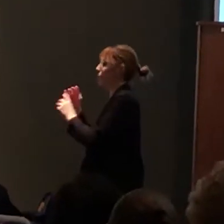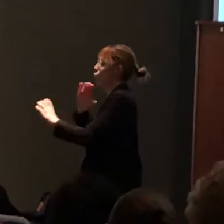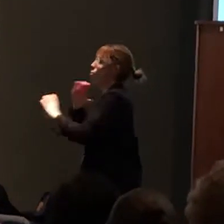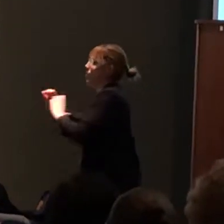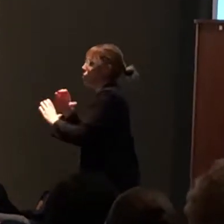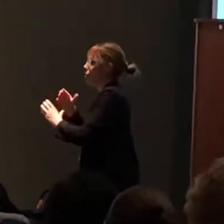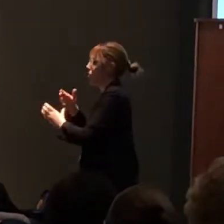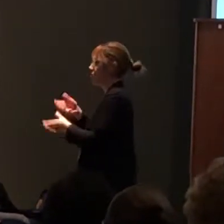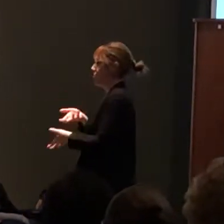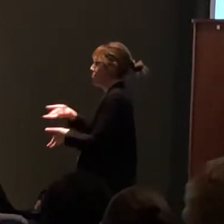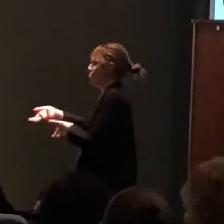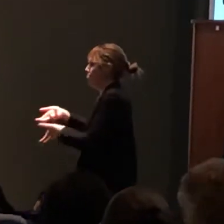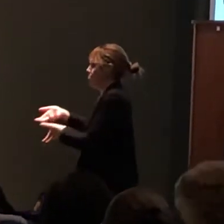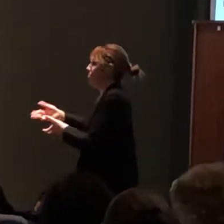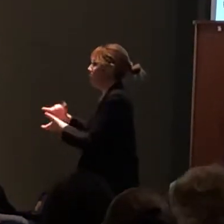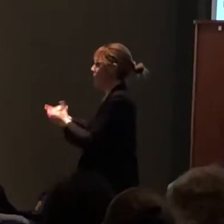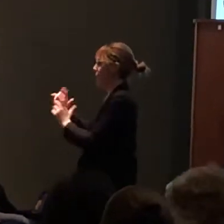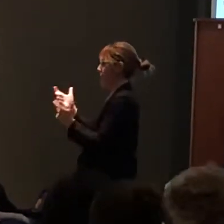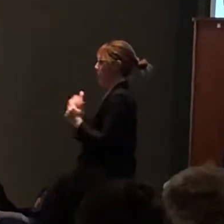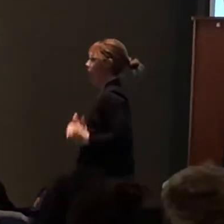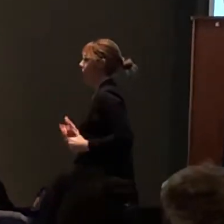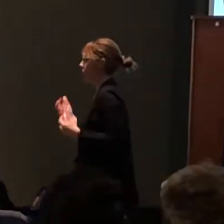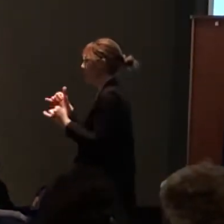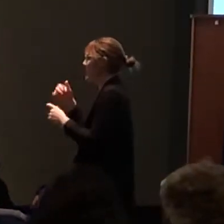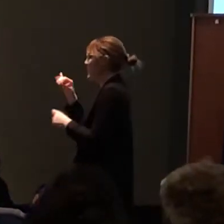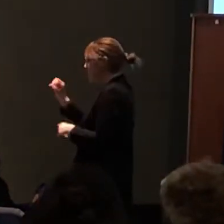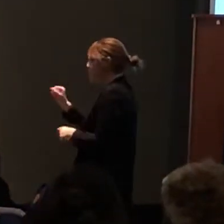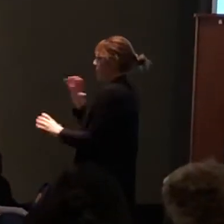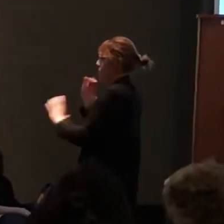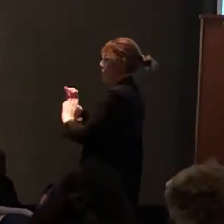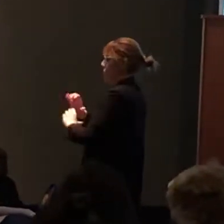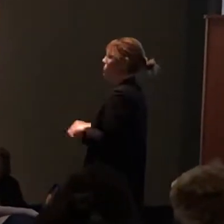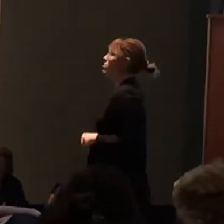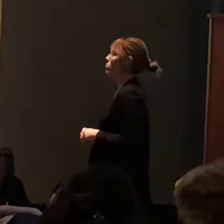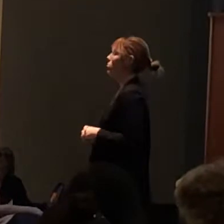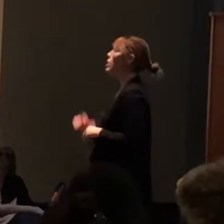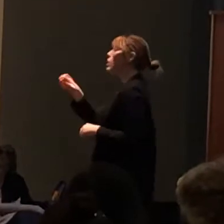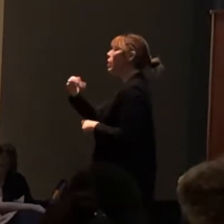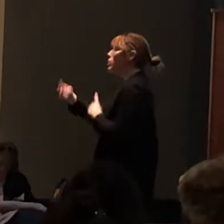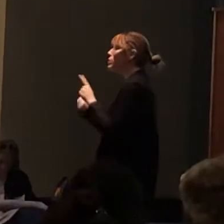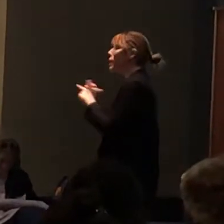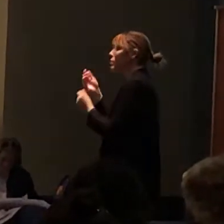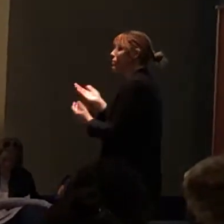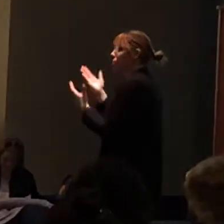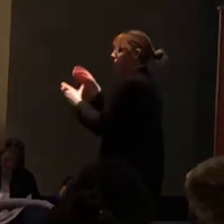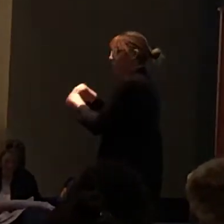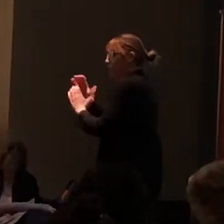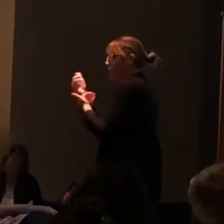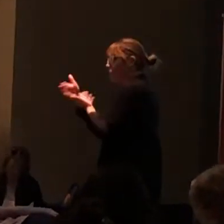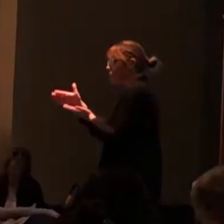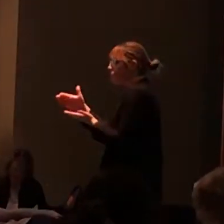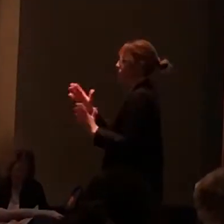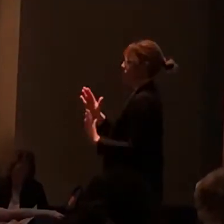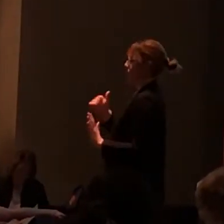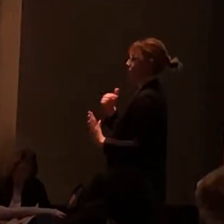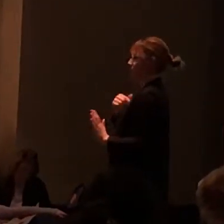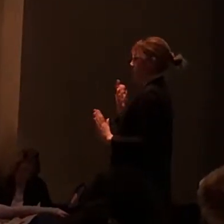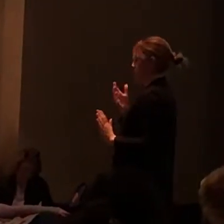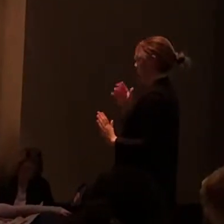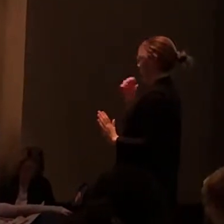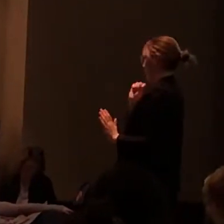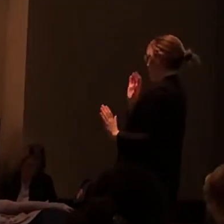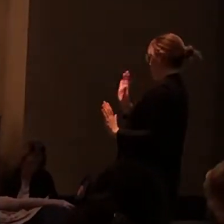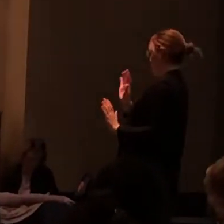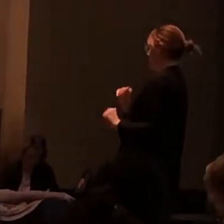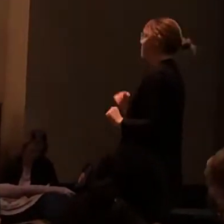that big body play. That's a form of communication. Another thing that you can do in the classroom, and I'm dating myself,